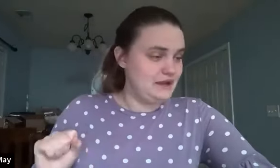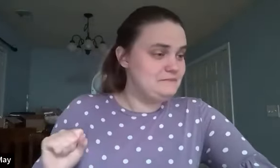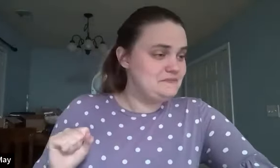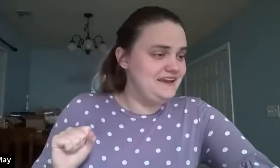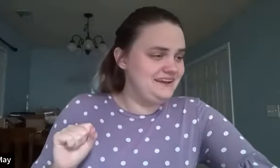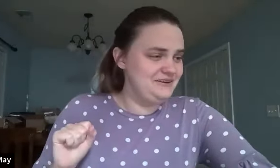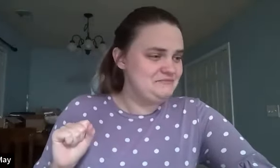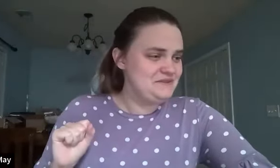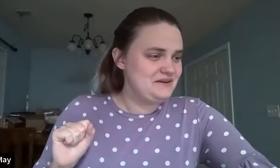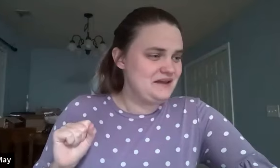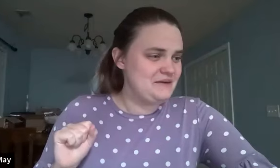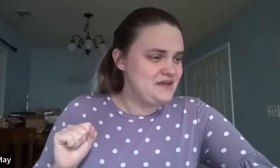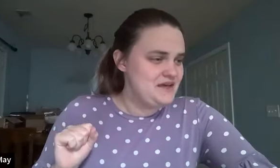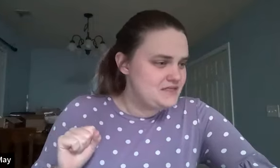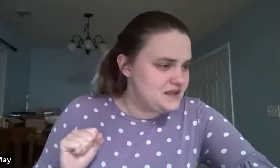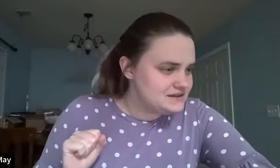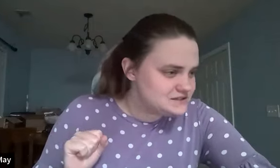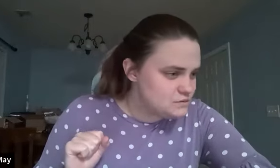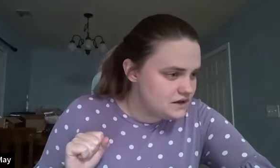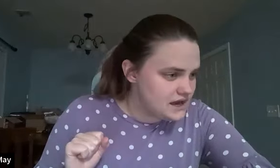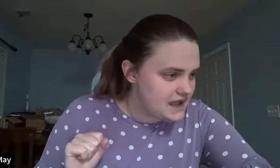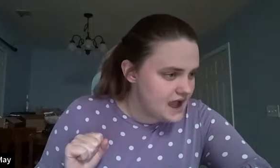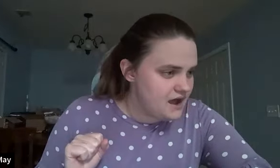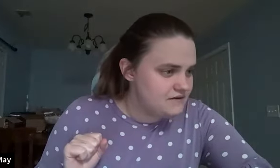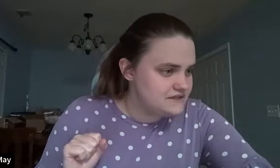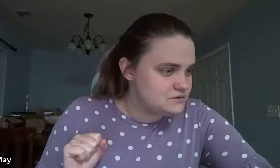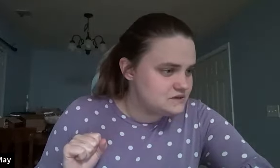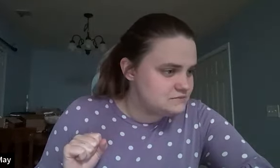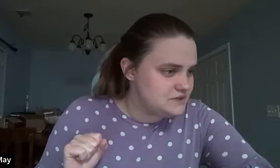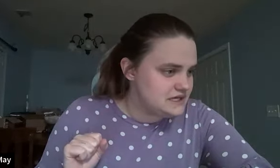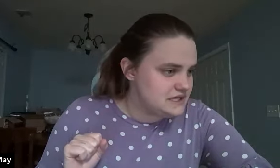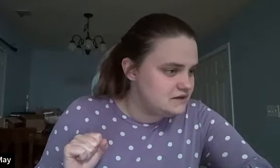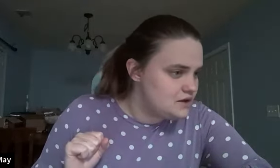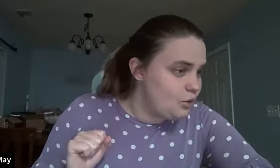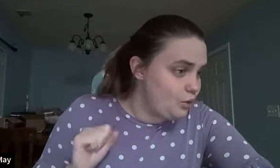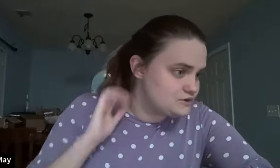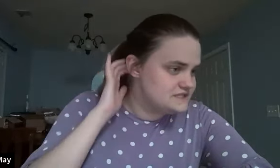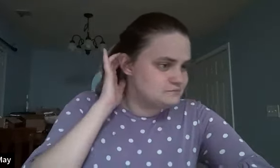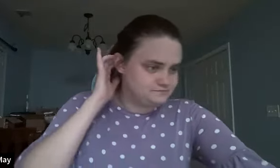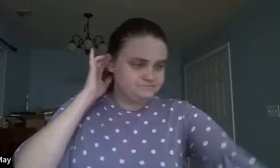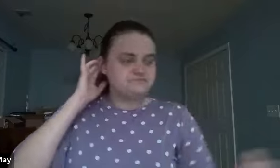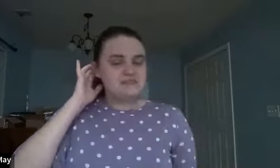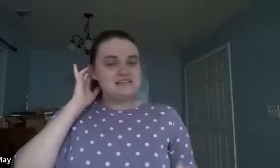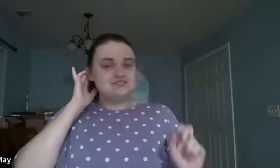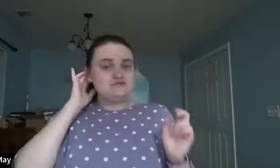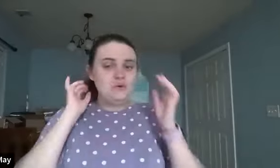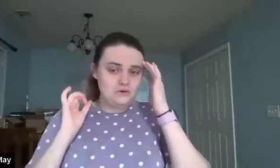way. Okay, the next one I have is going to be horse. So for